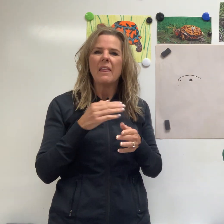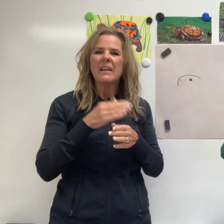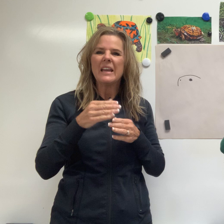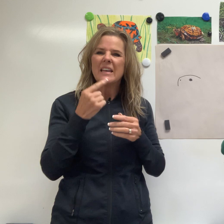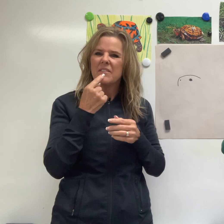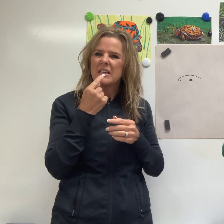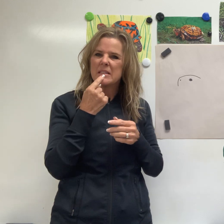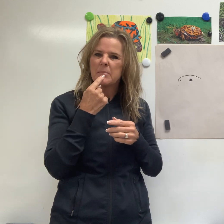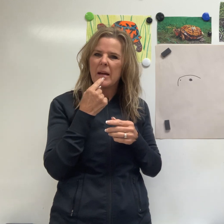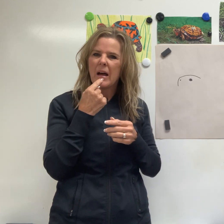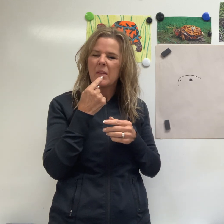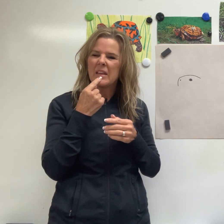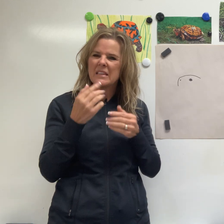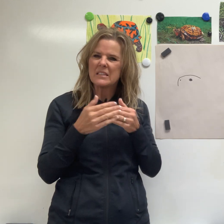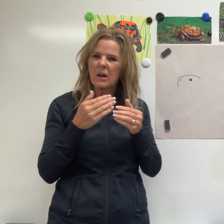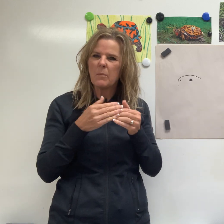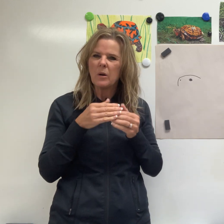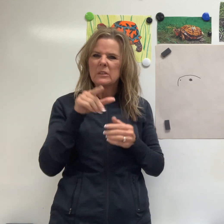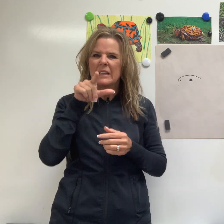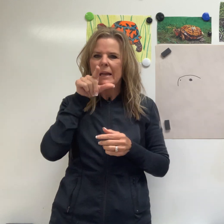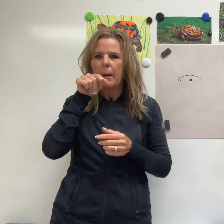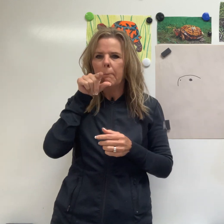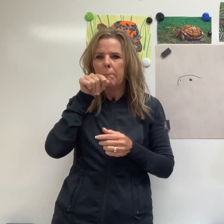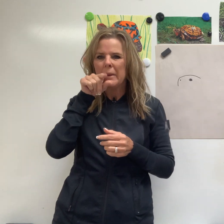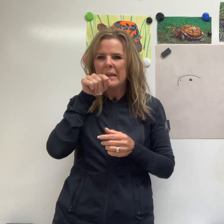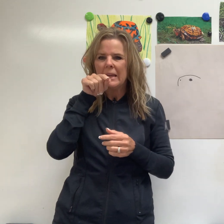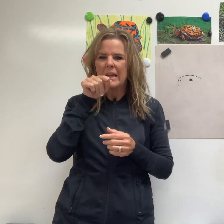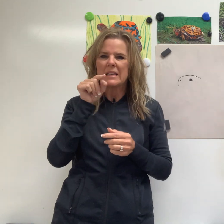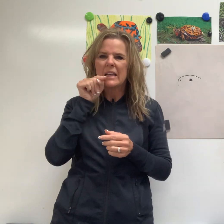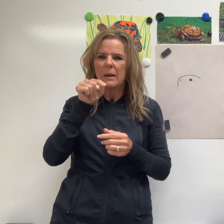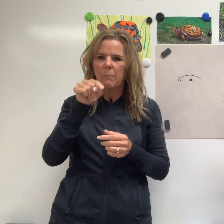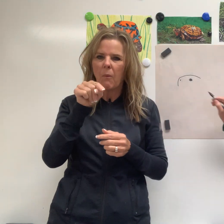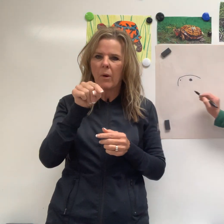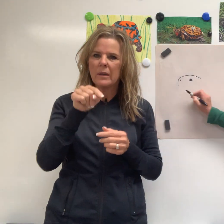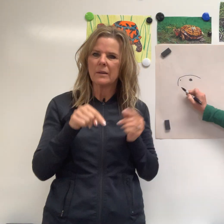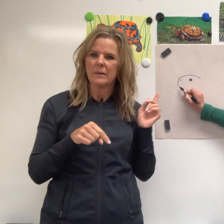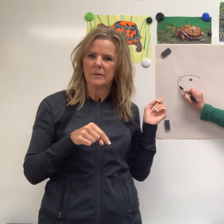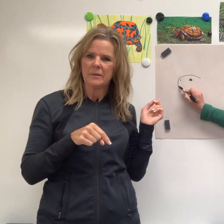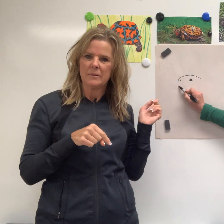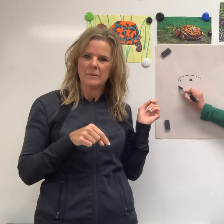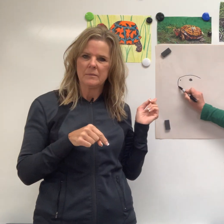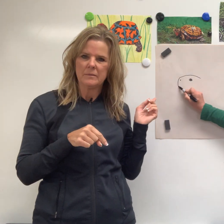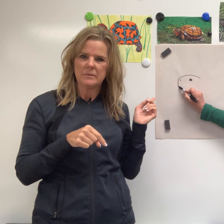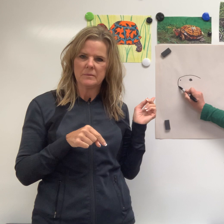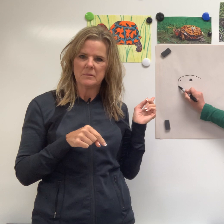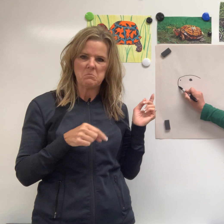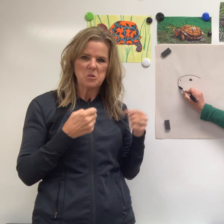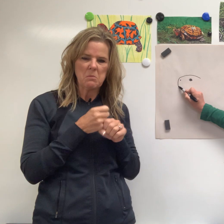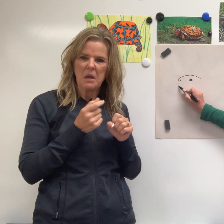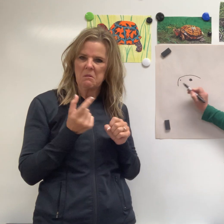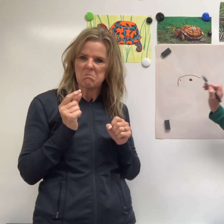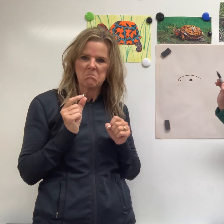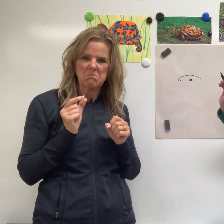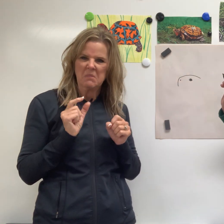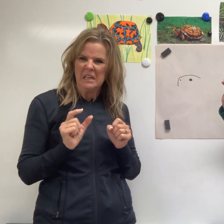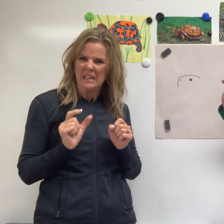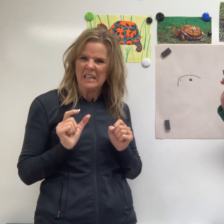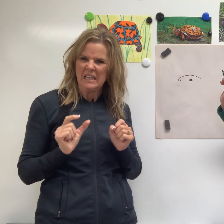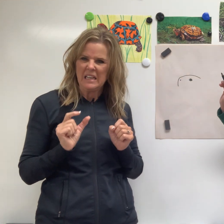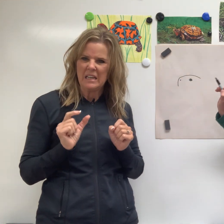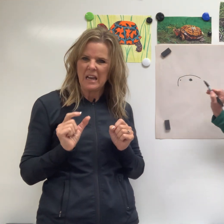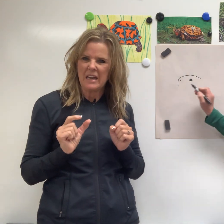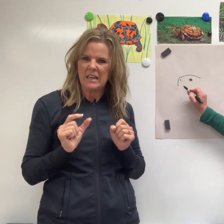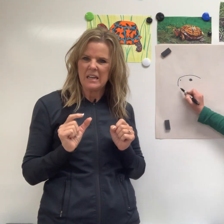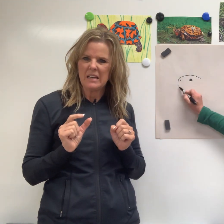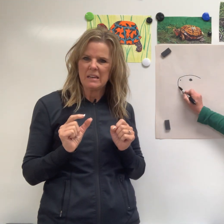mouth comes to, it's almost like a beak shape. He's got a little point at the end of his mouth. So I'm just going to make a little